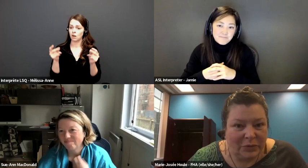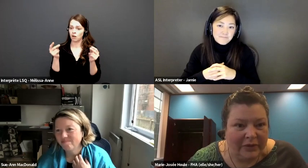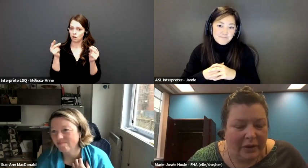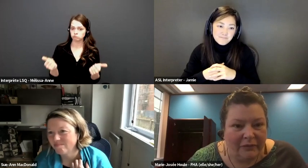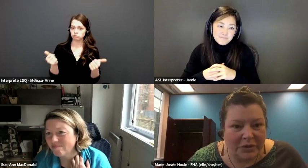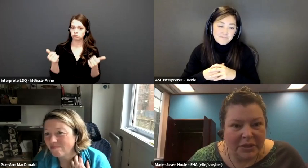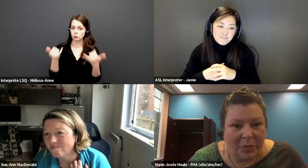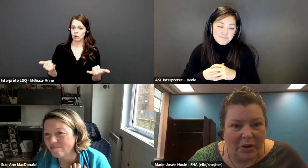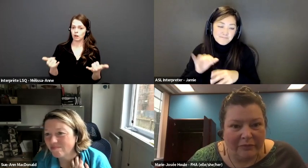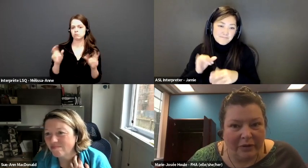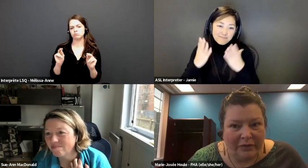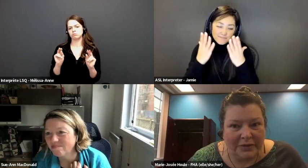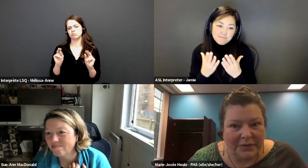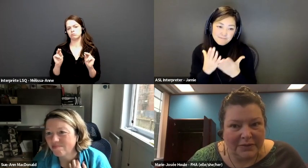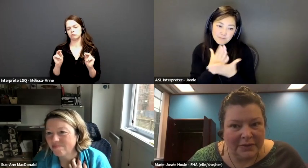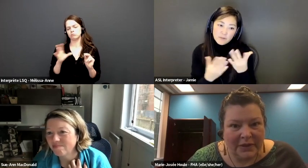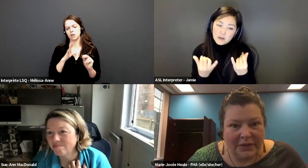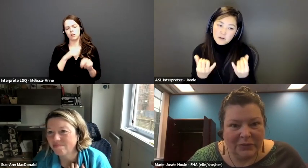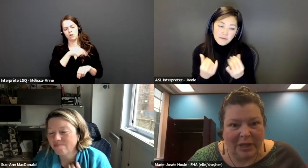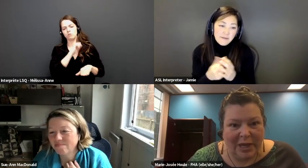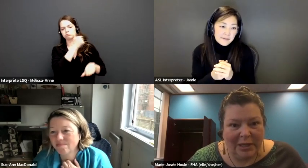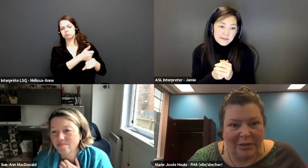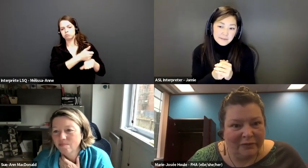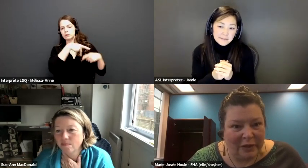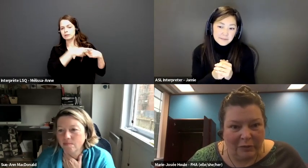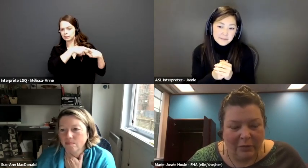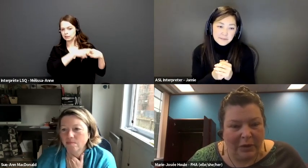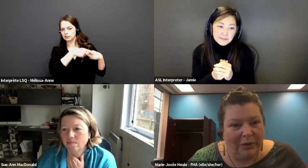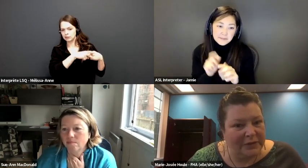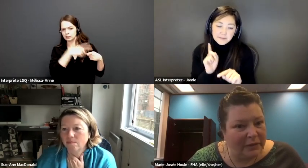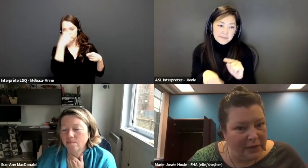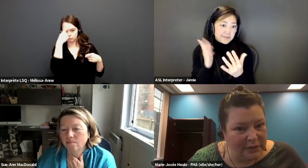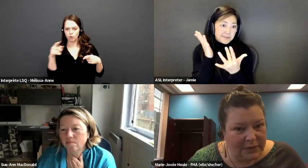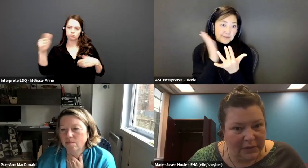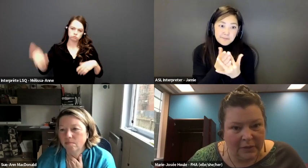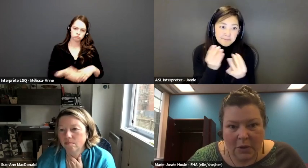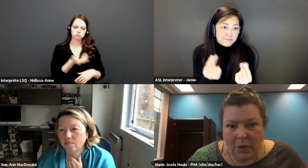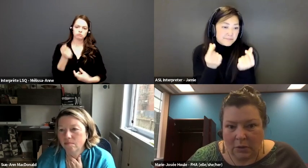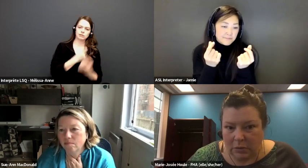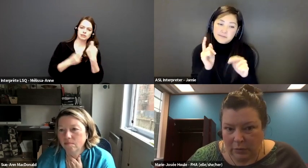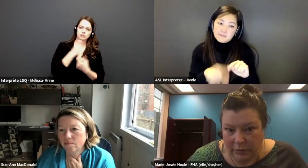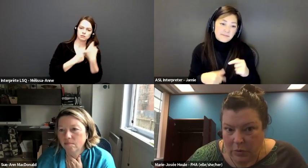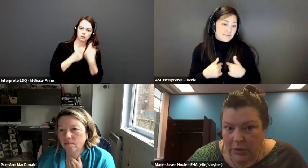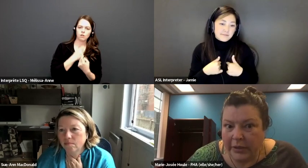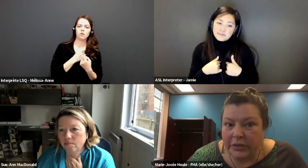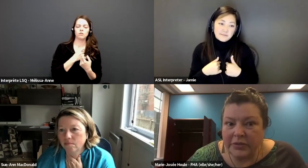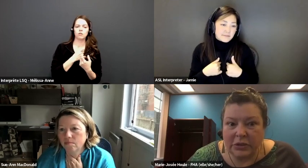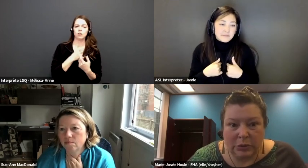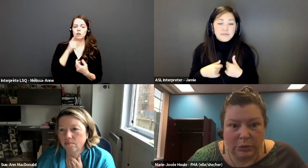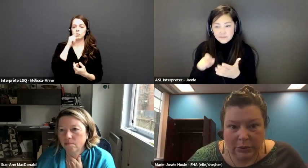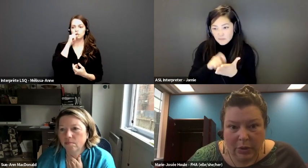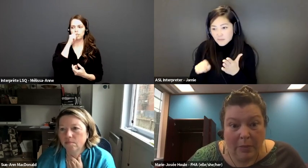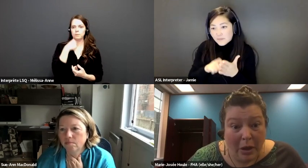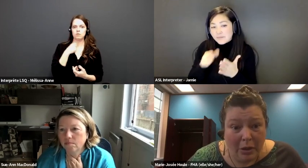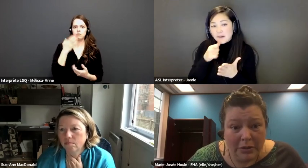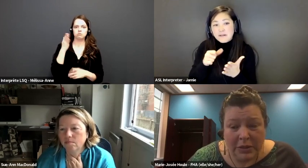that's really the unfortunate part of all of this is we can't intervene right away. We've done things like we wrote letters to,